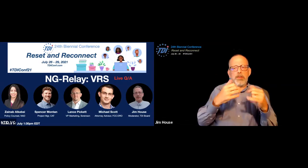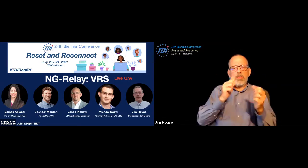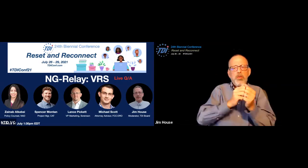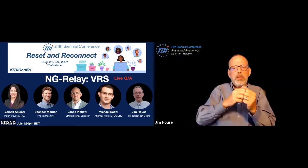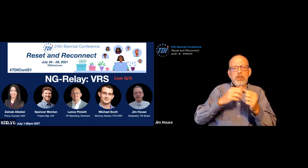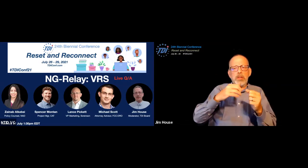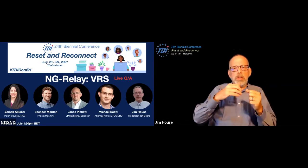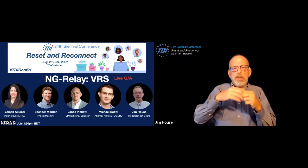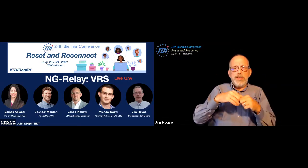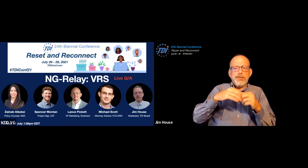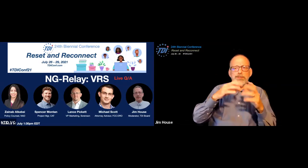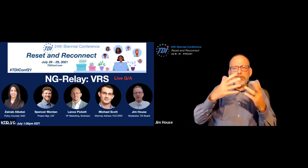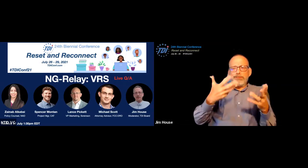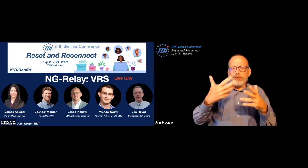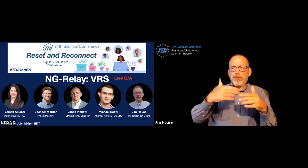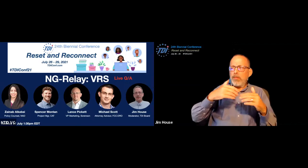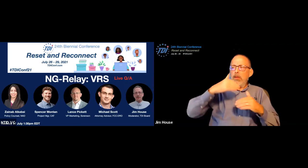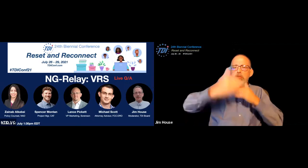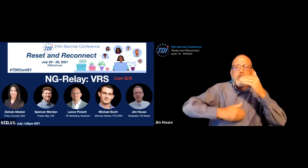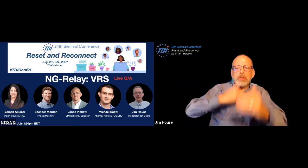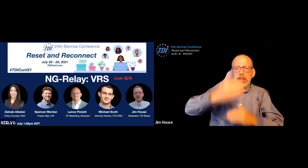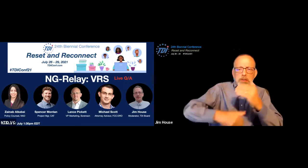Okay, so now with